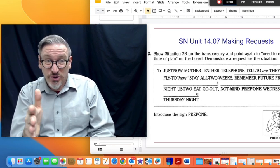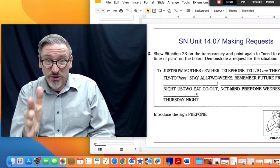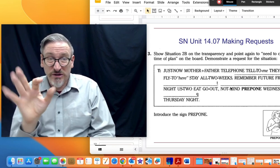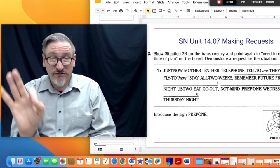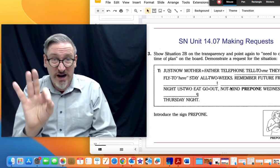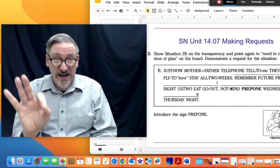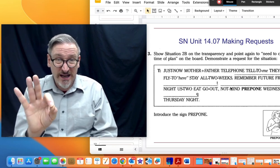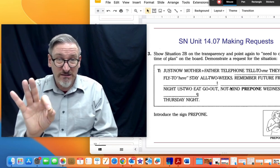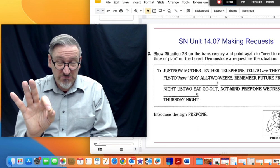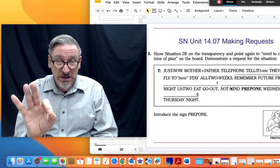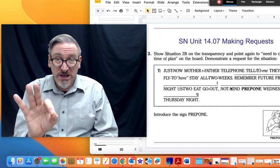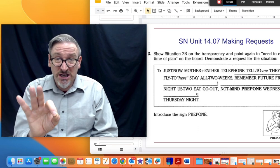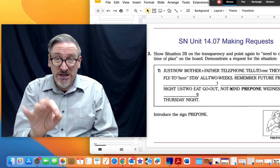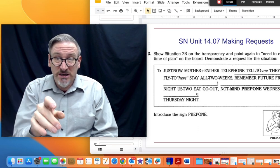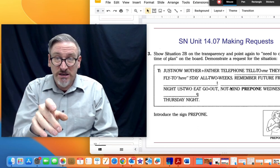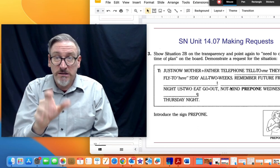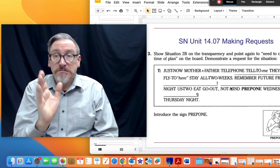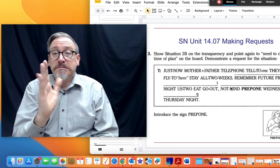future Friday.